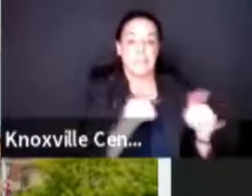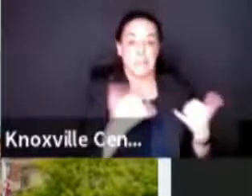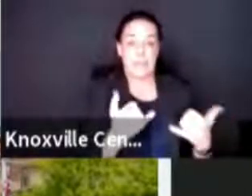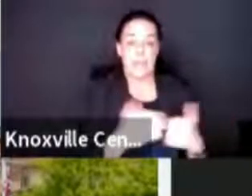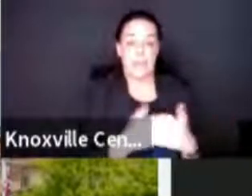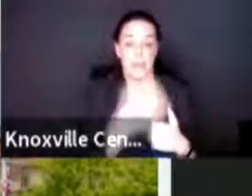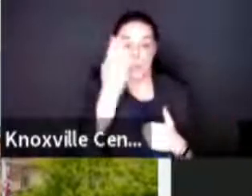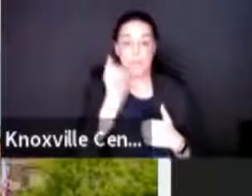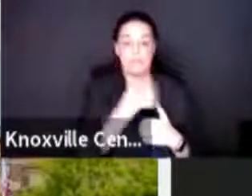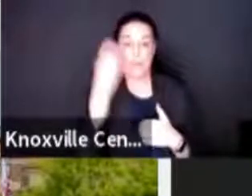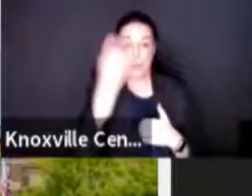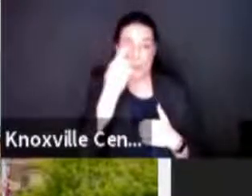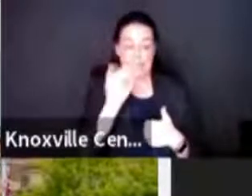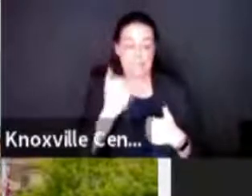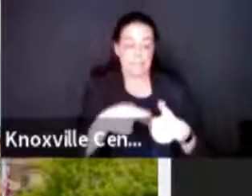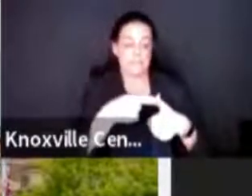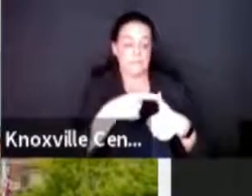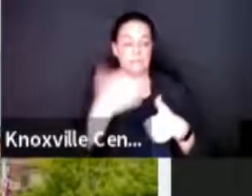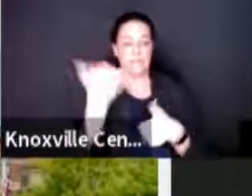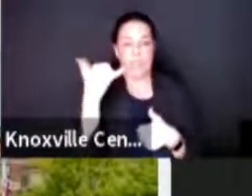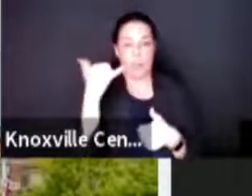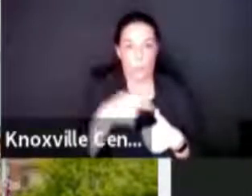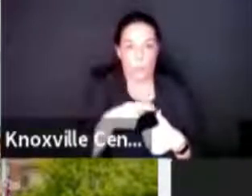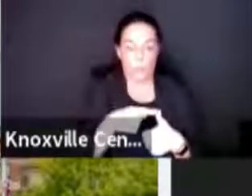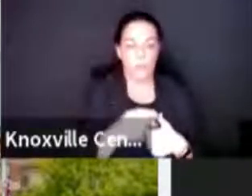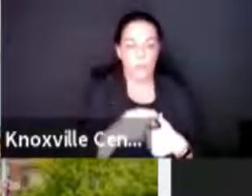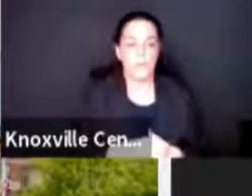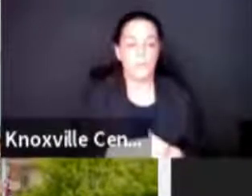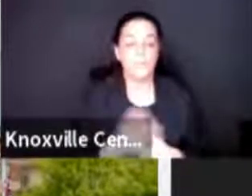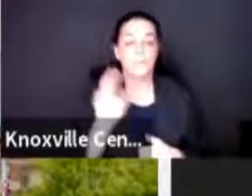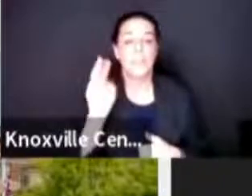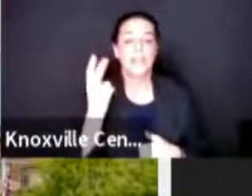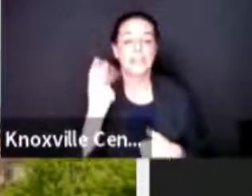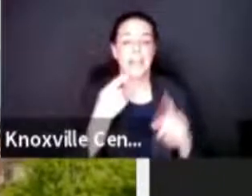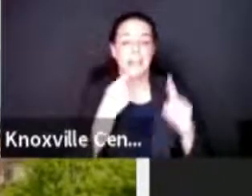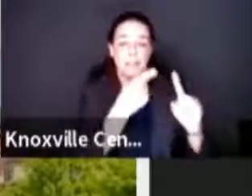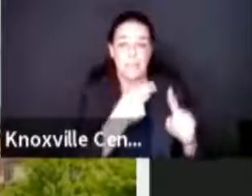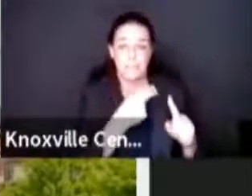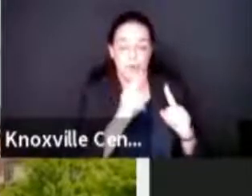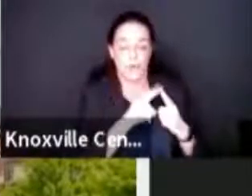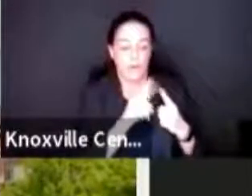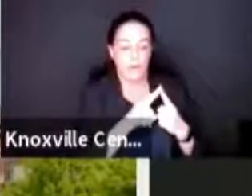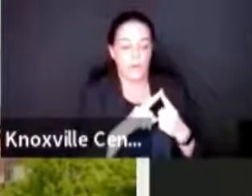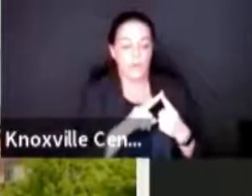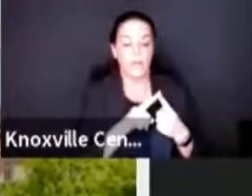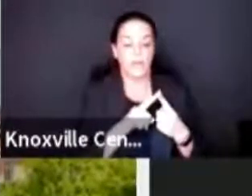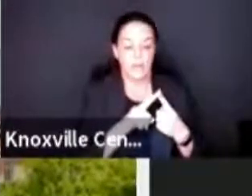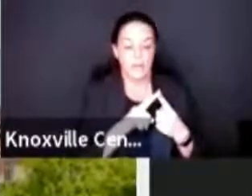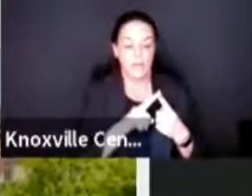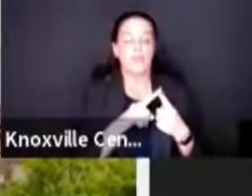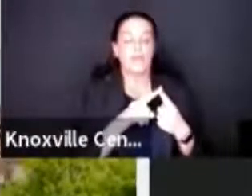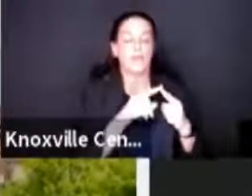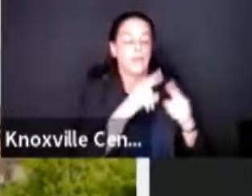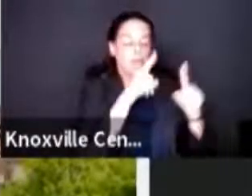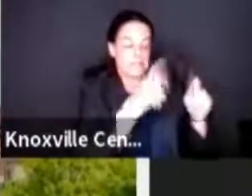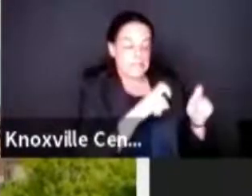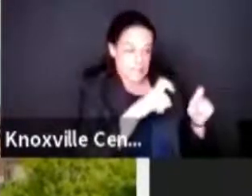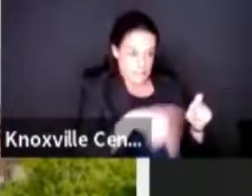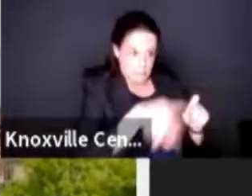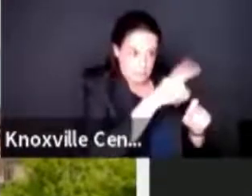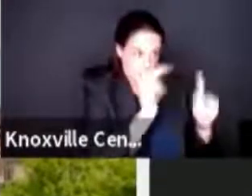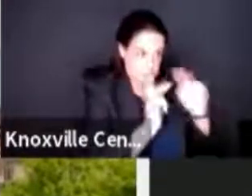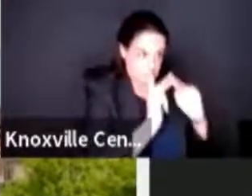this, we are representing this benchmark as yellow. Our second benchmark, community-wide sustained and increased